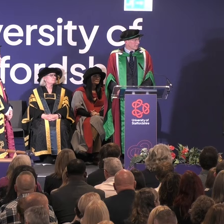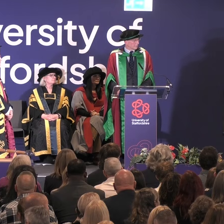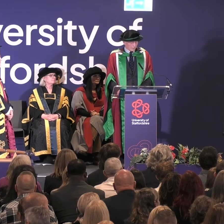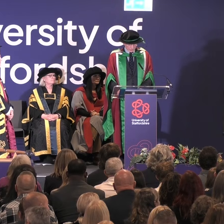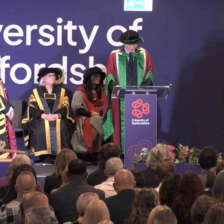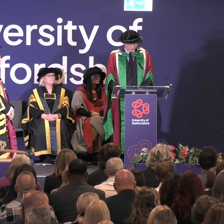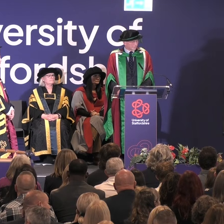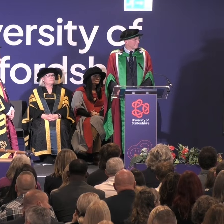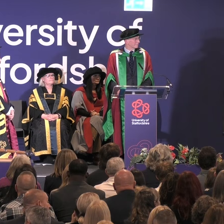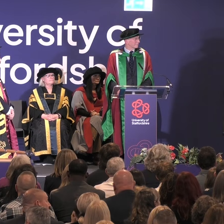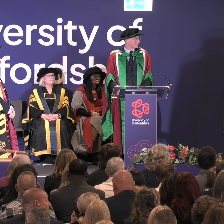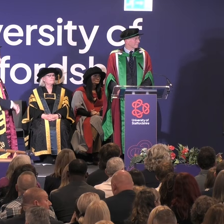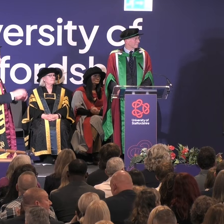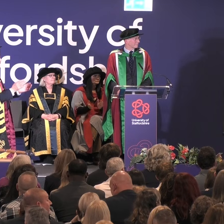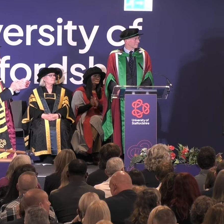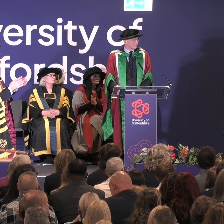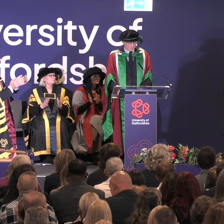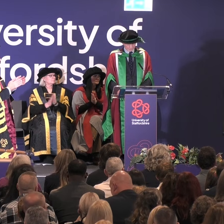Vasi Raza.